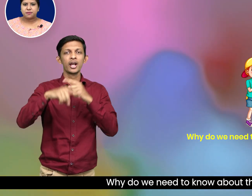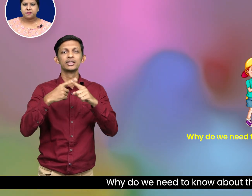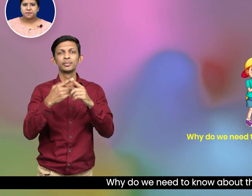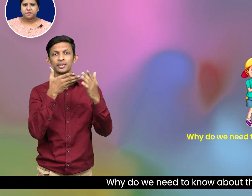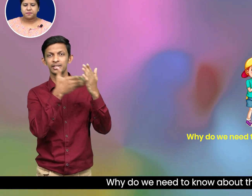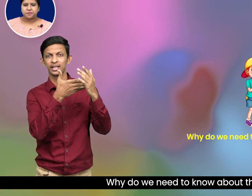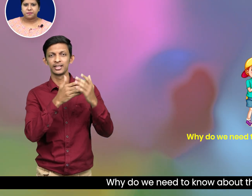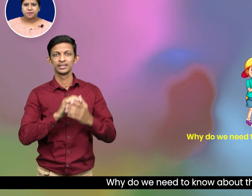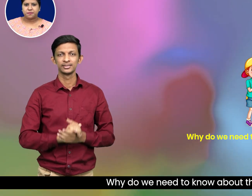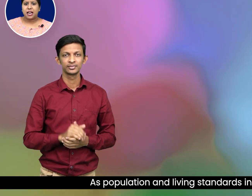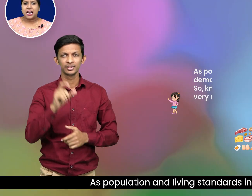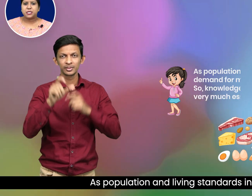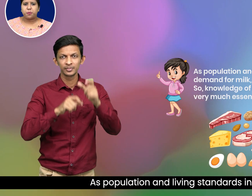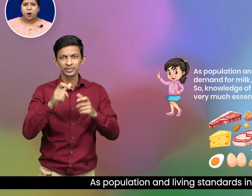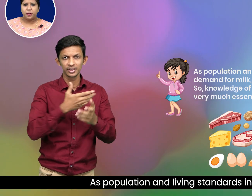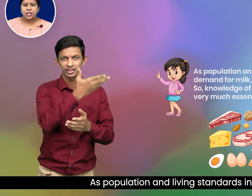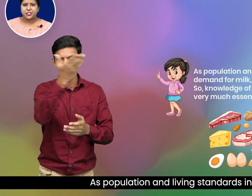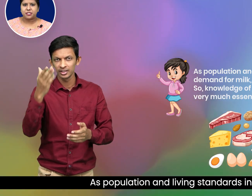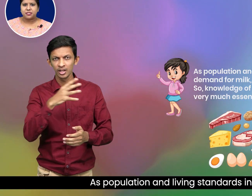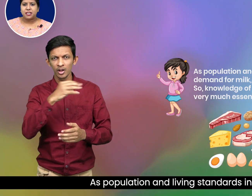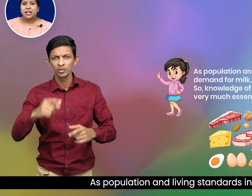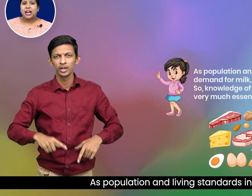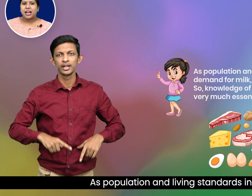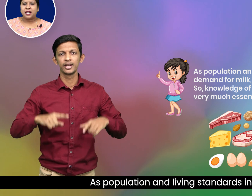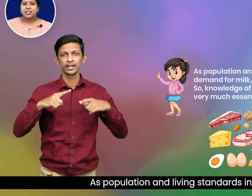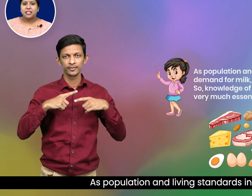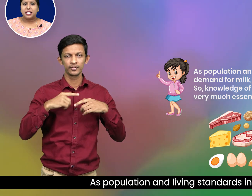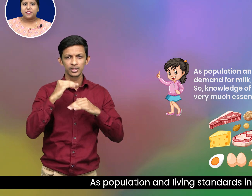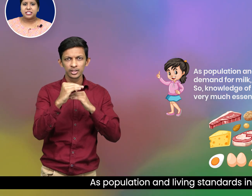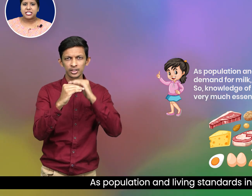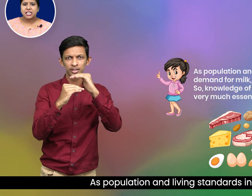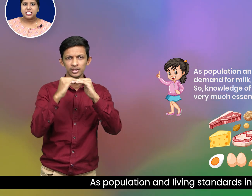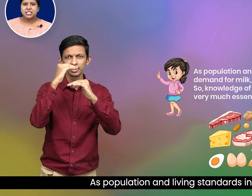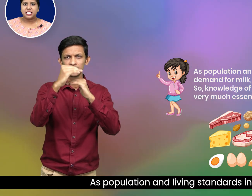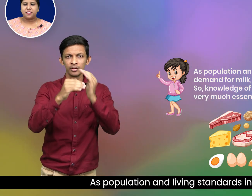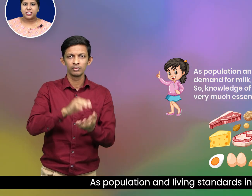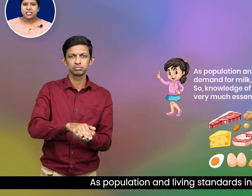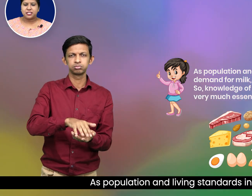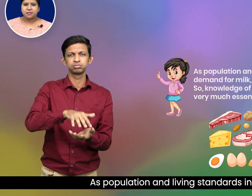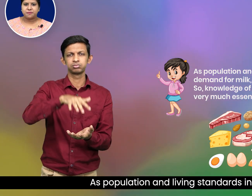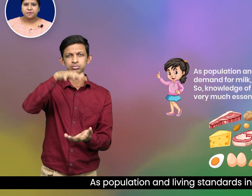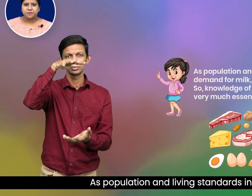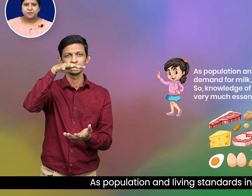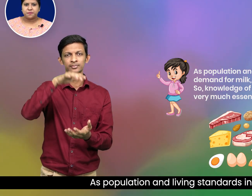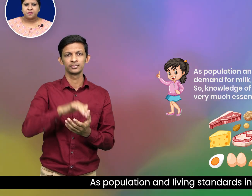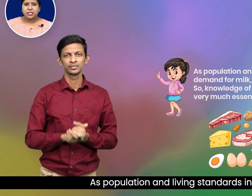this? As population and living standards increase,